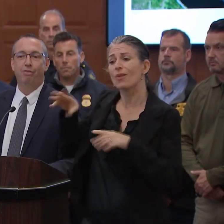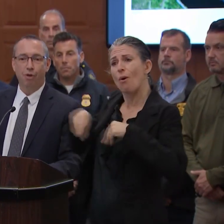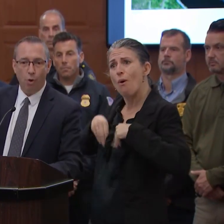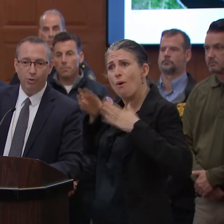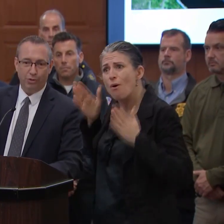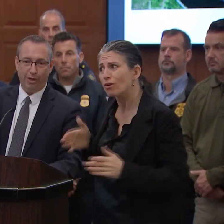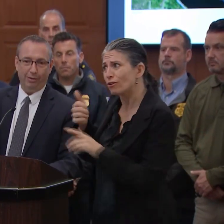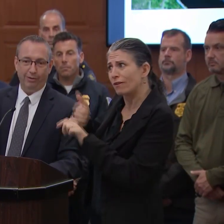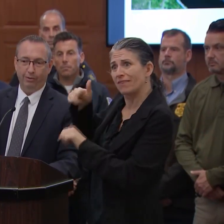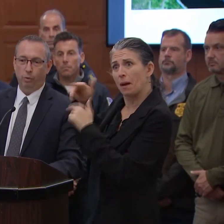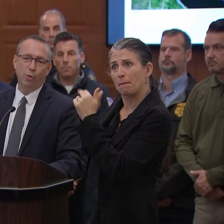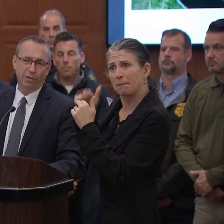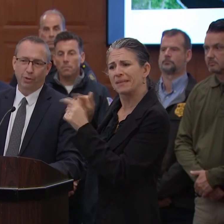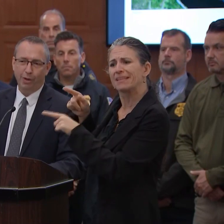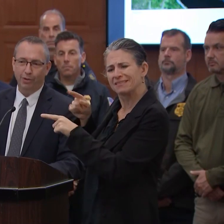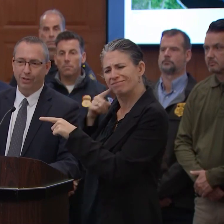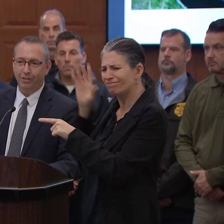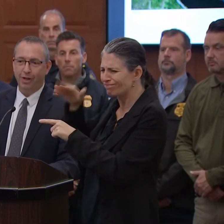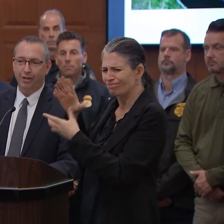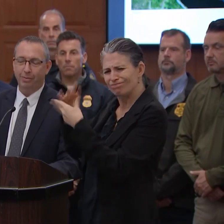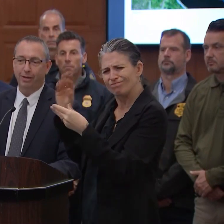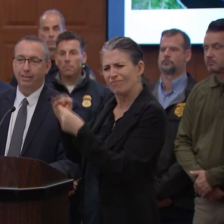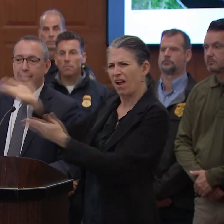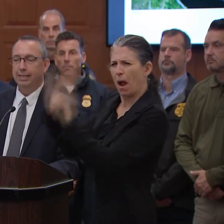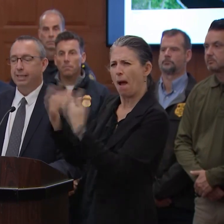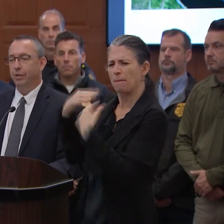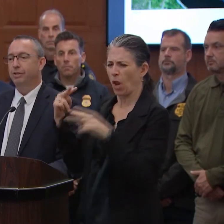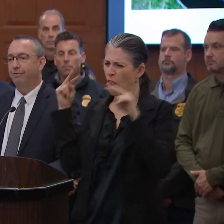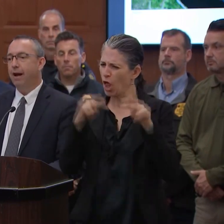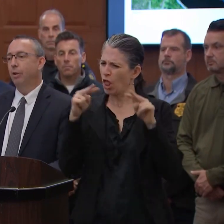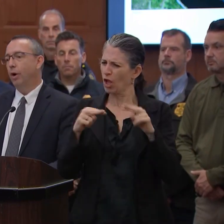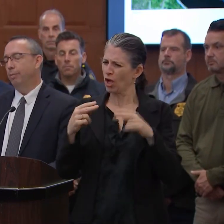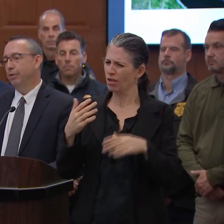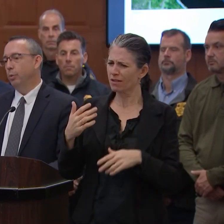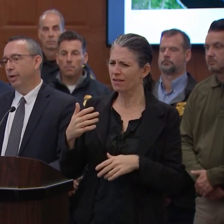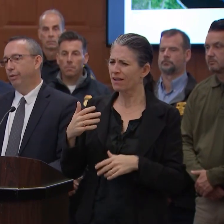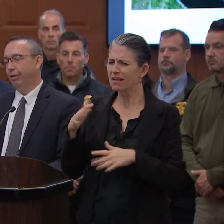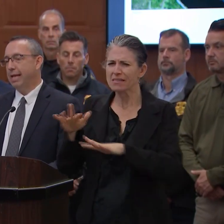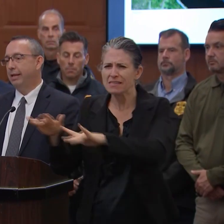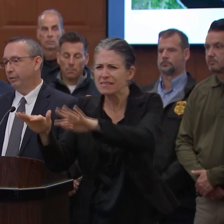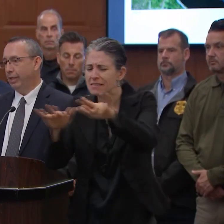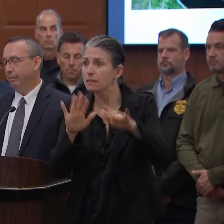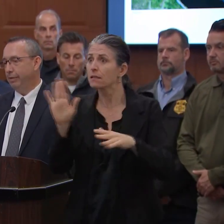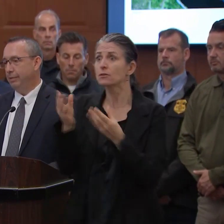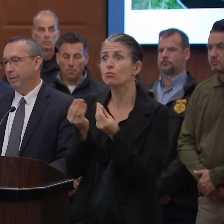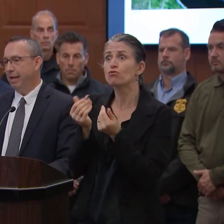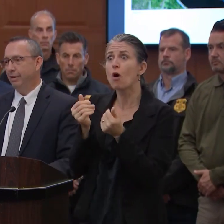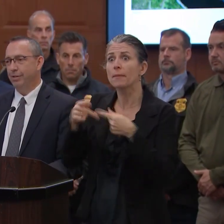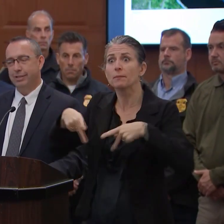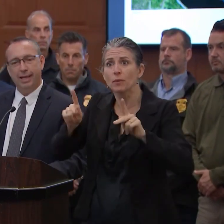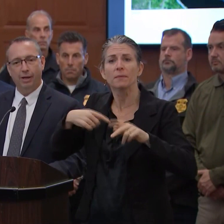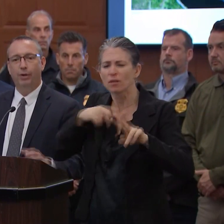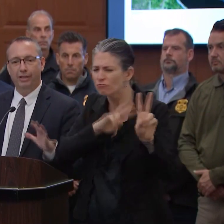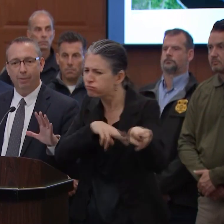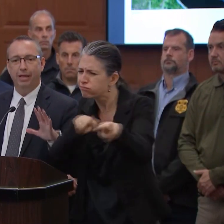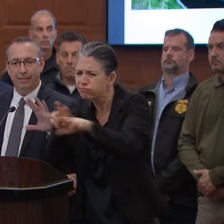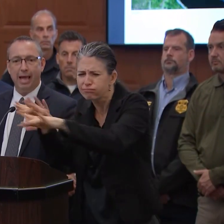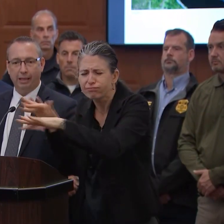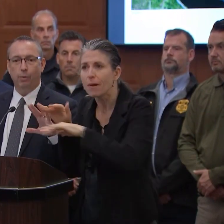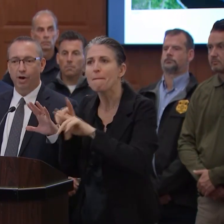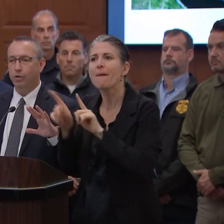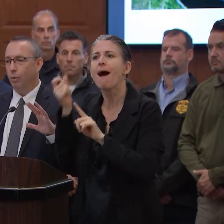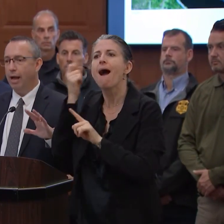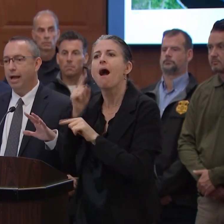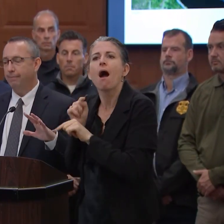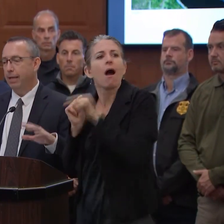clear those trailers? Well, what trailers are you talking about? So then the follow-up is with the tactical team commanders to say, okay, tell me